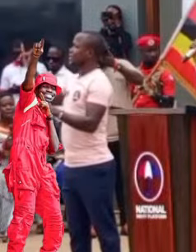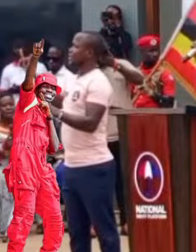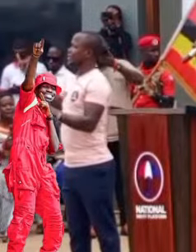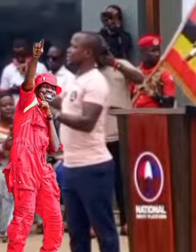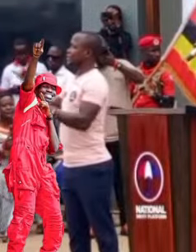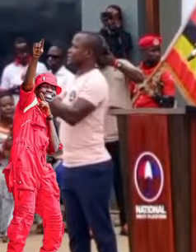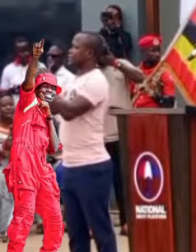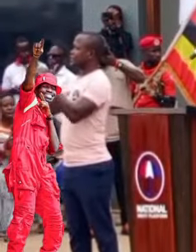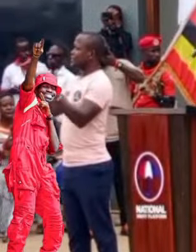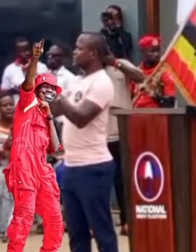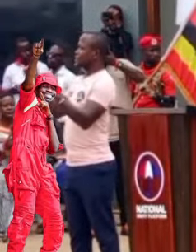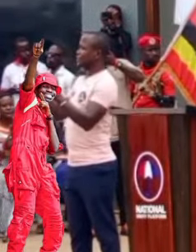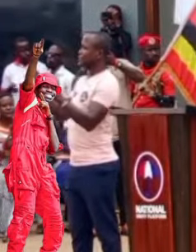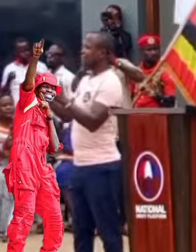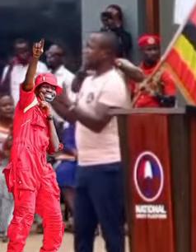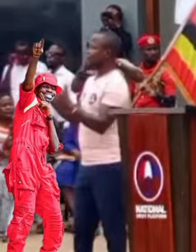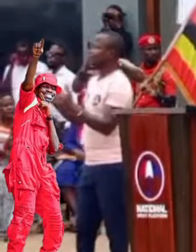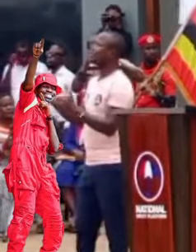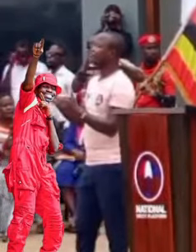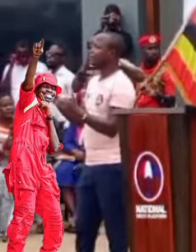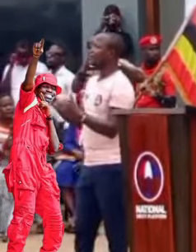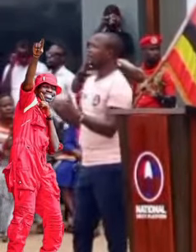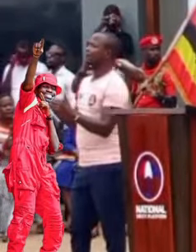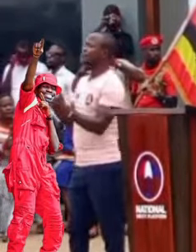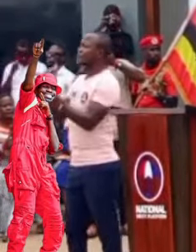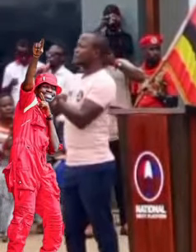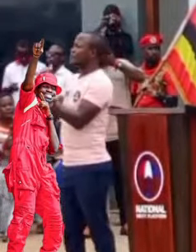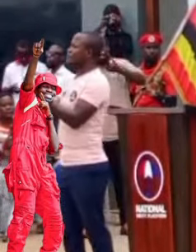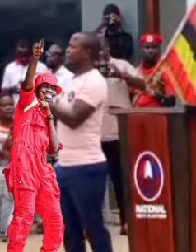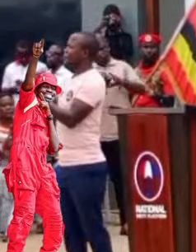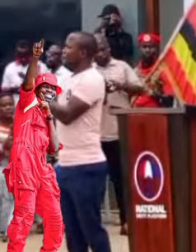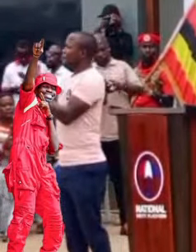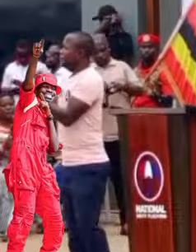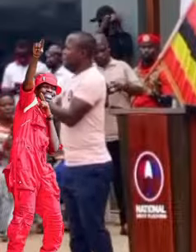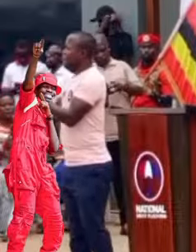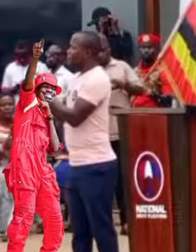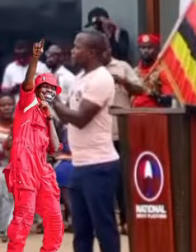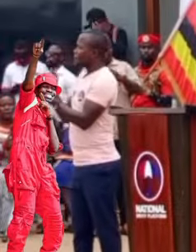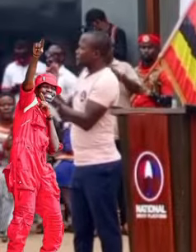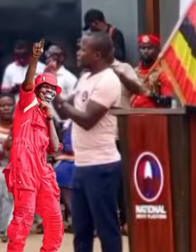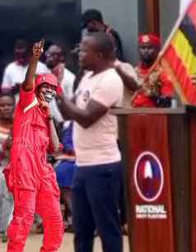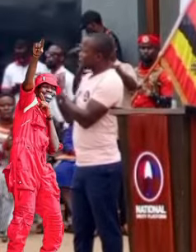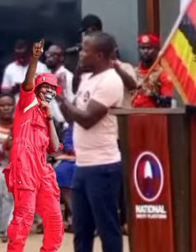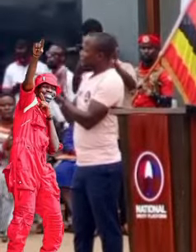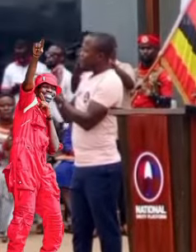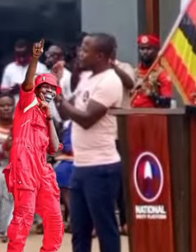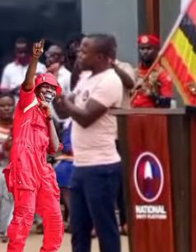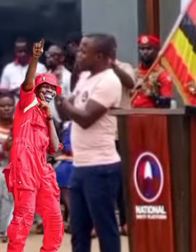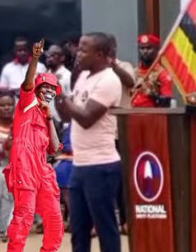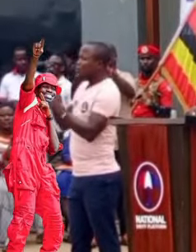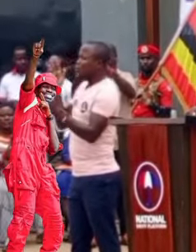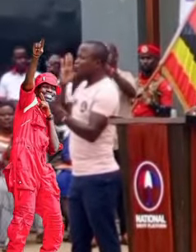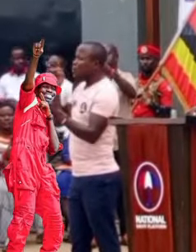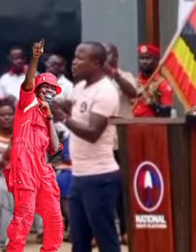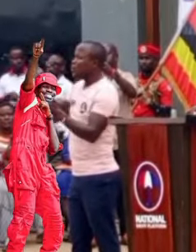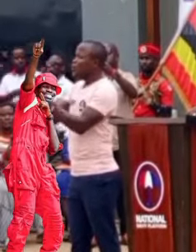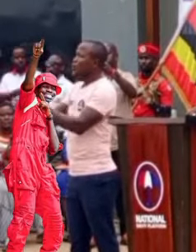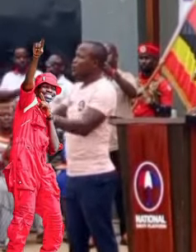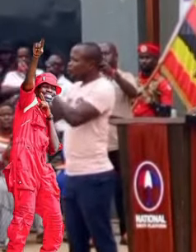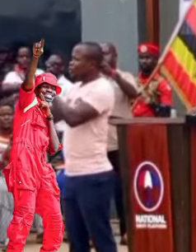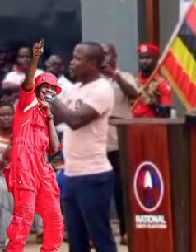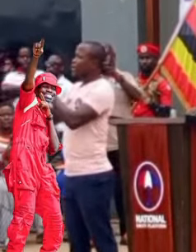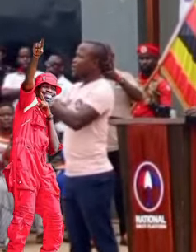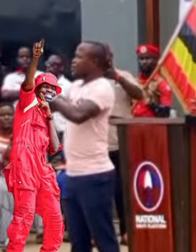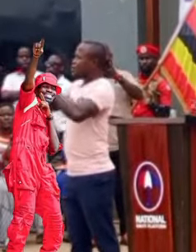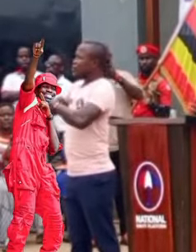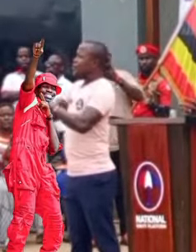That we know, because you are one huge part of the population, one huge productive part of our